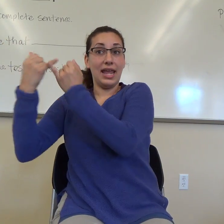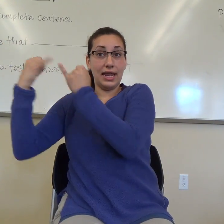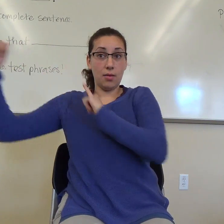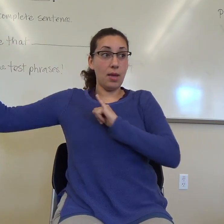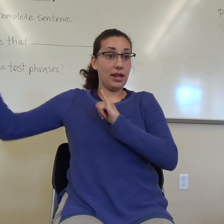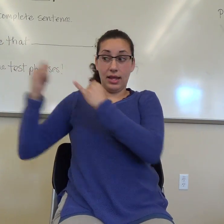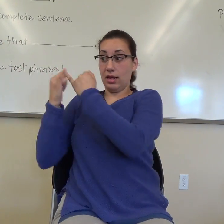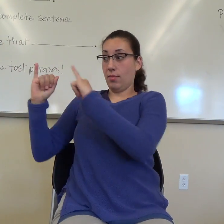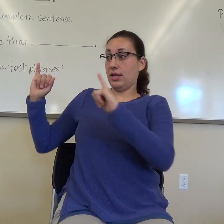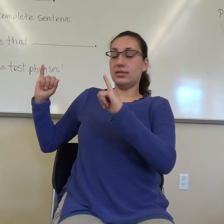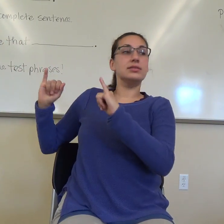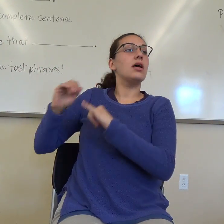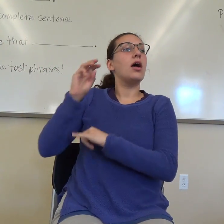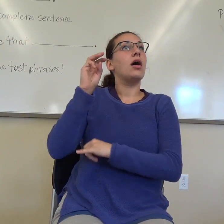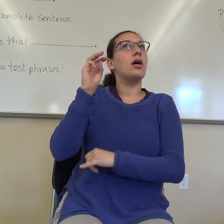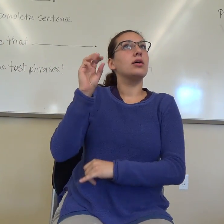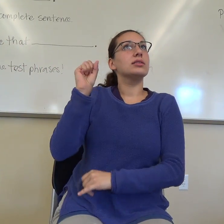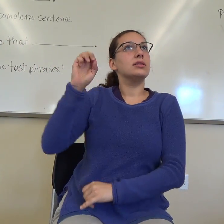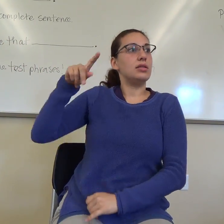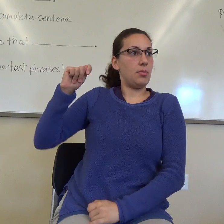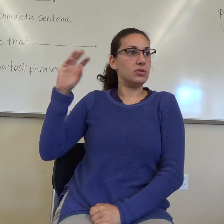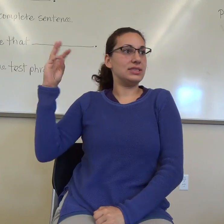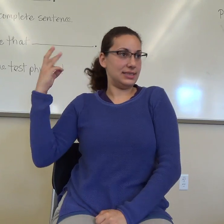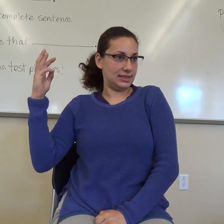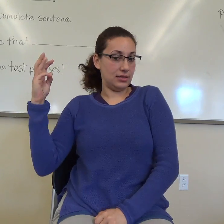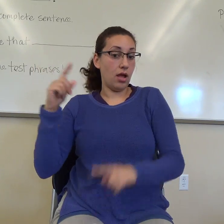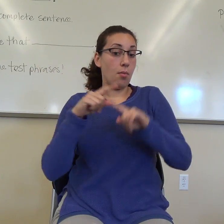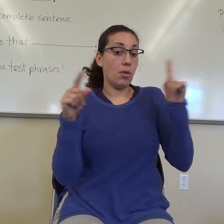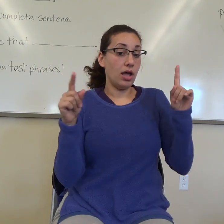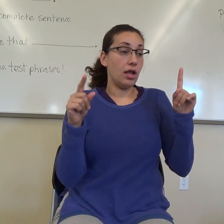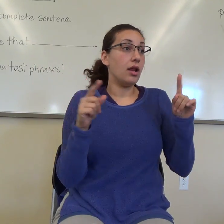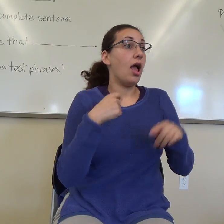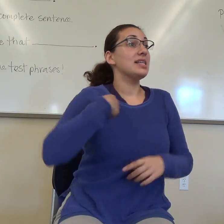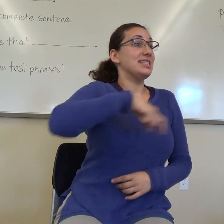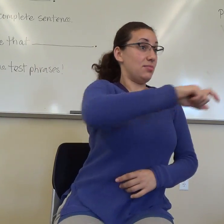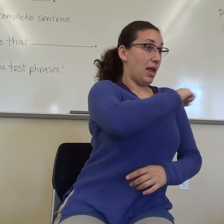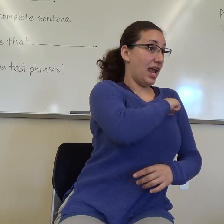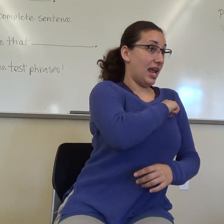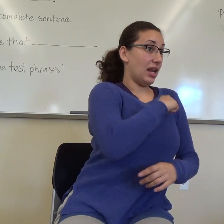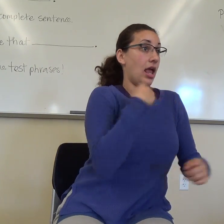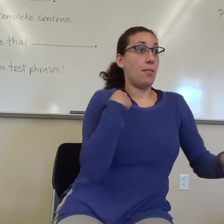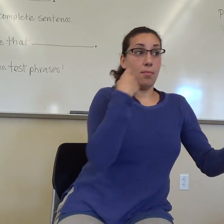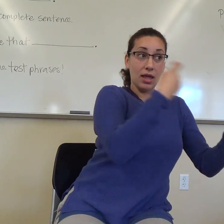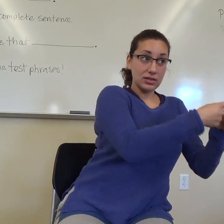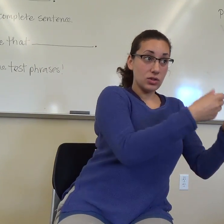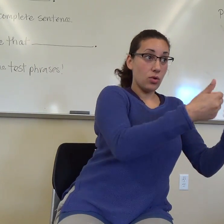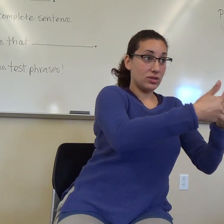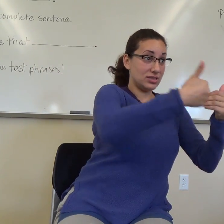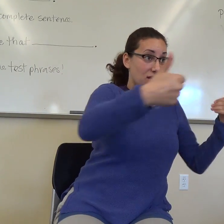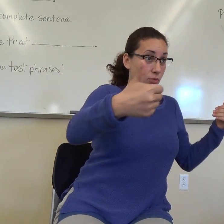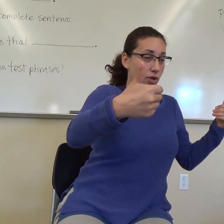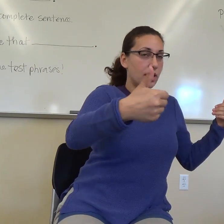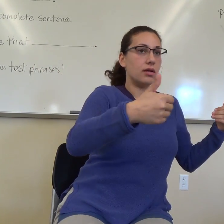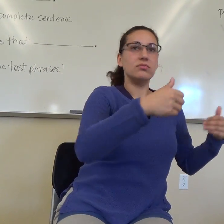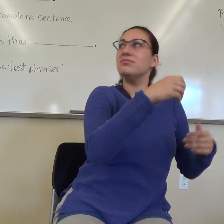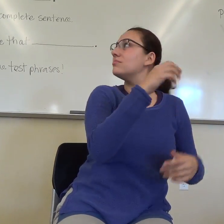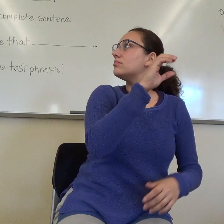the wrong day. Yeah. You know, yeah. So, and she said, now I understand what she means. Because really in Mexico, we